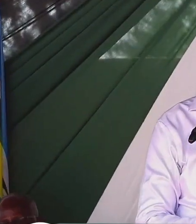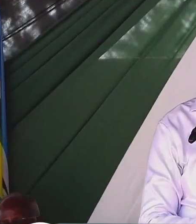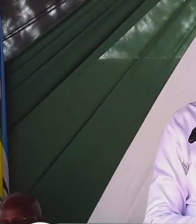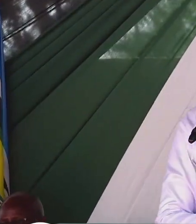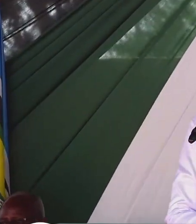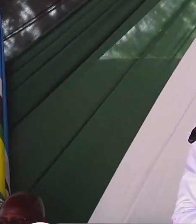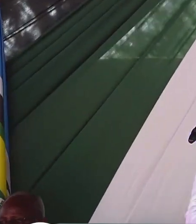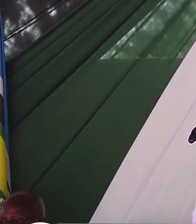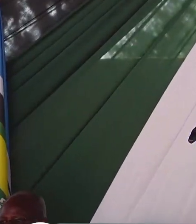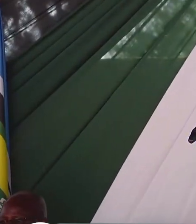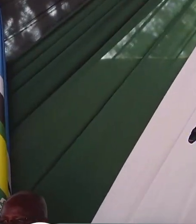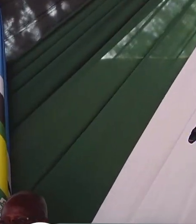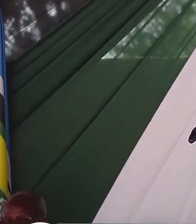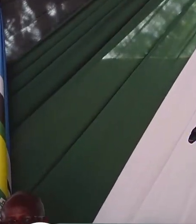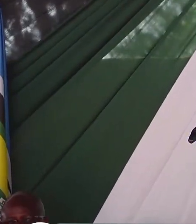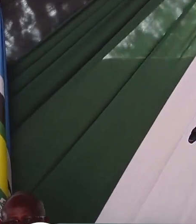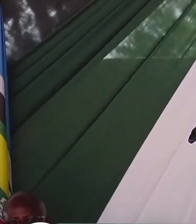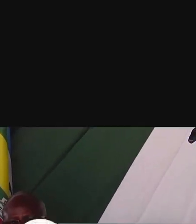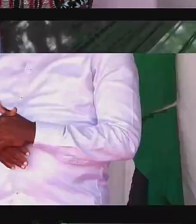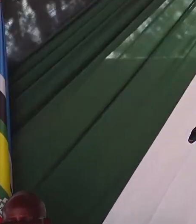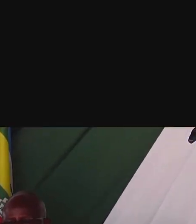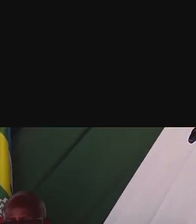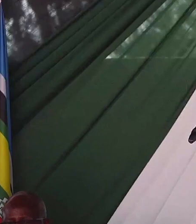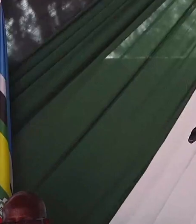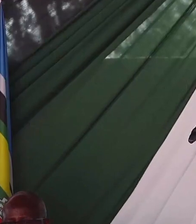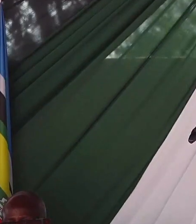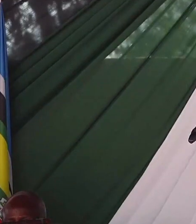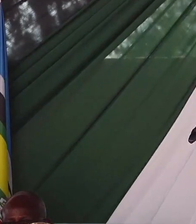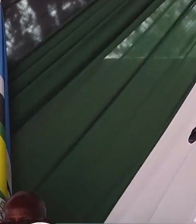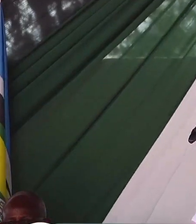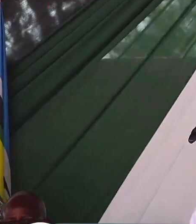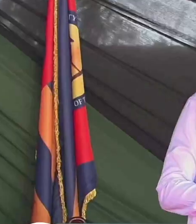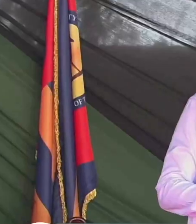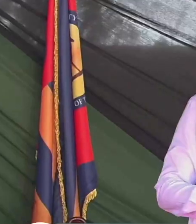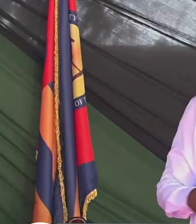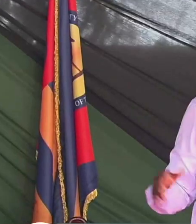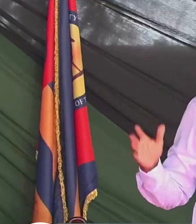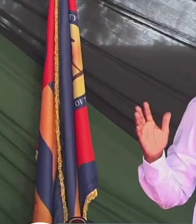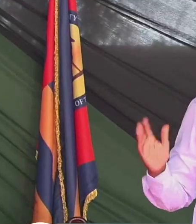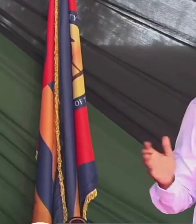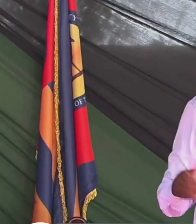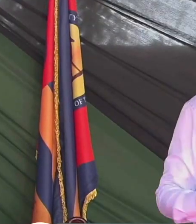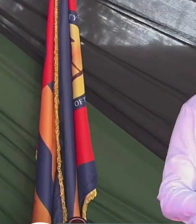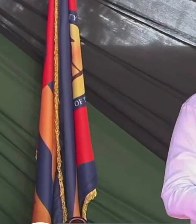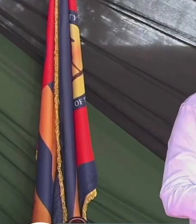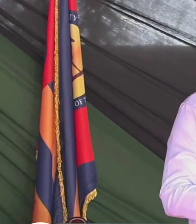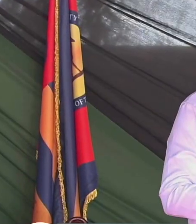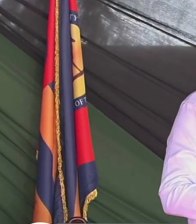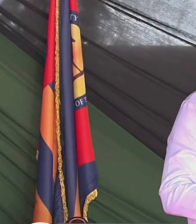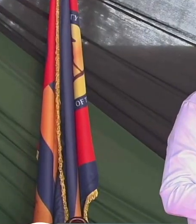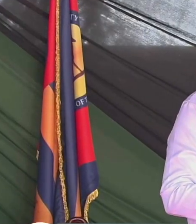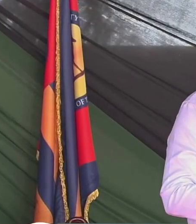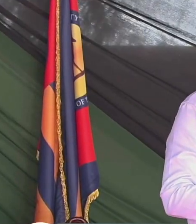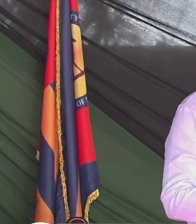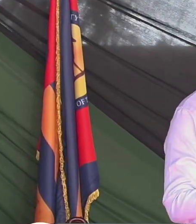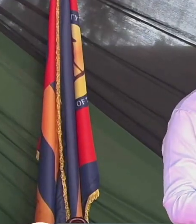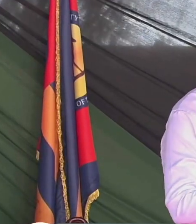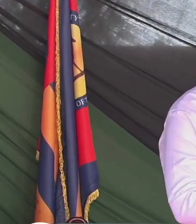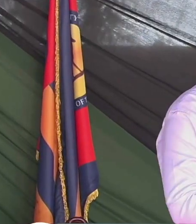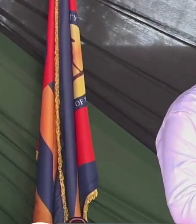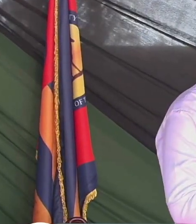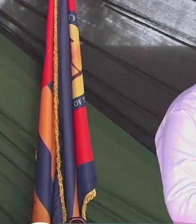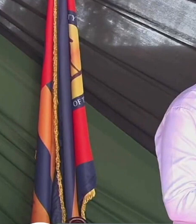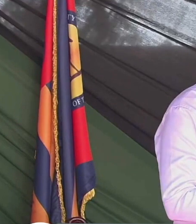CECs present here, the committee, the national committee that organized for